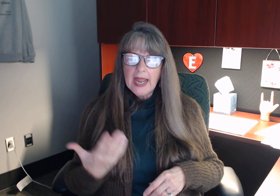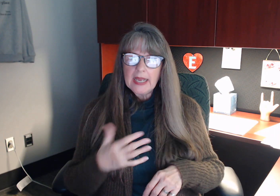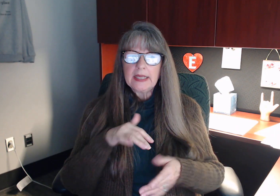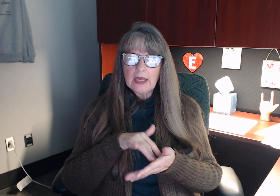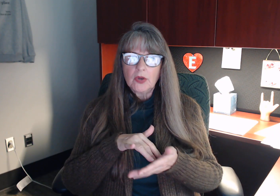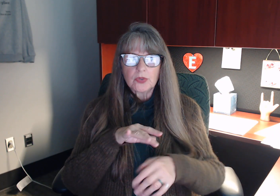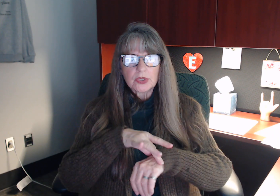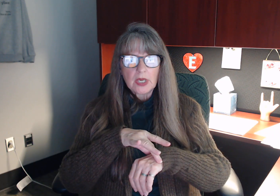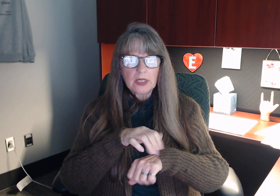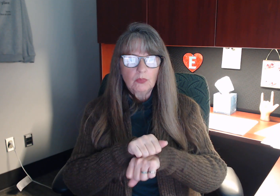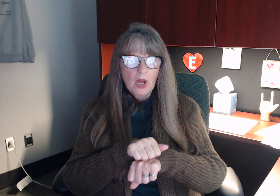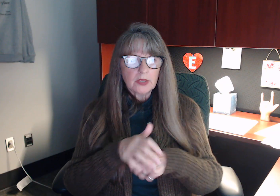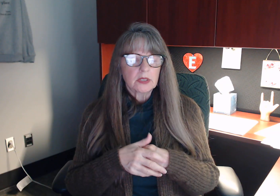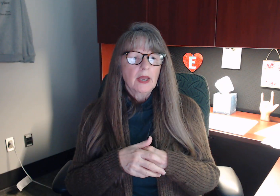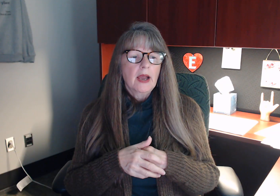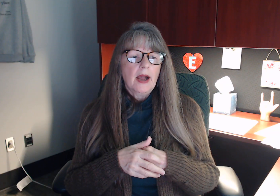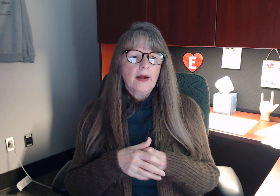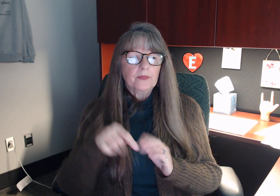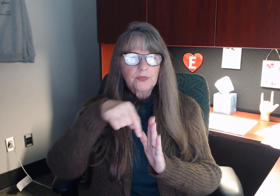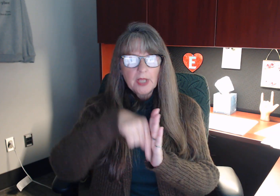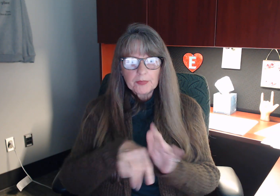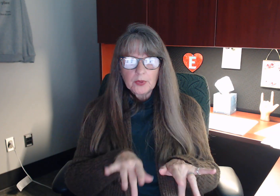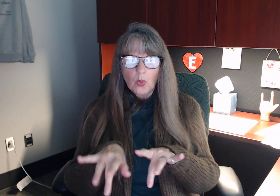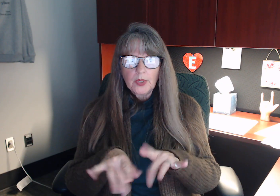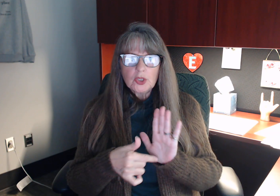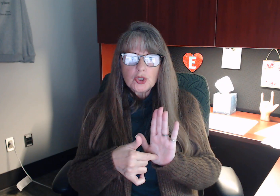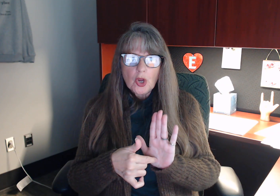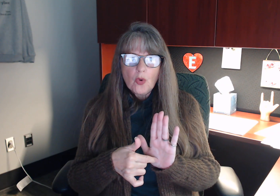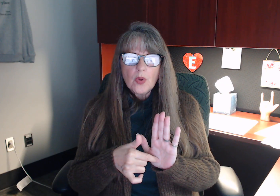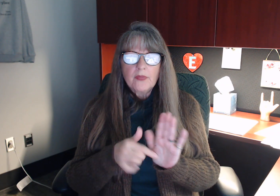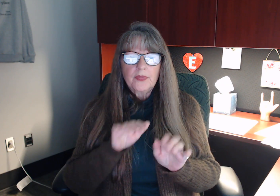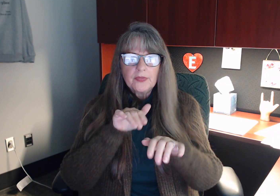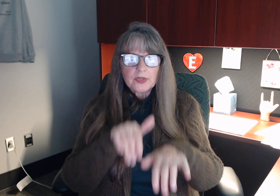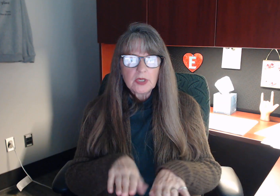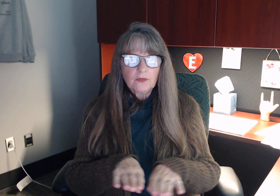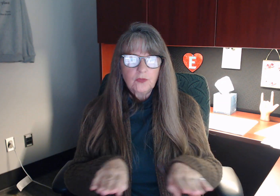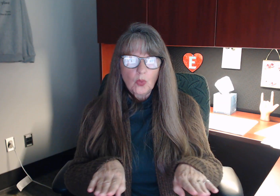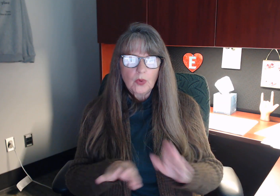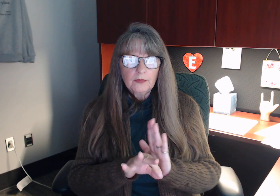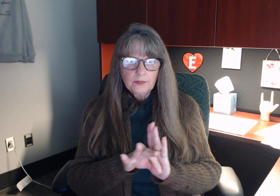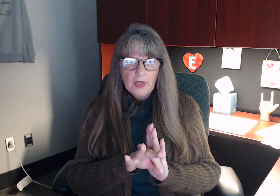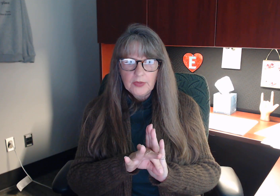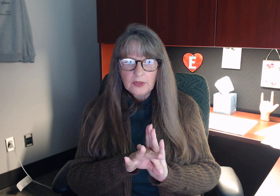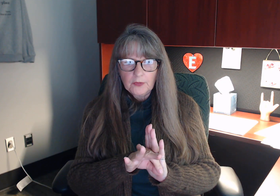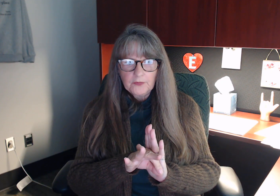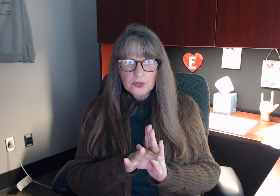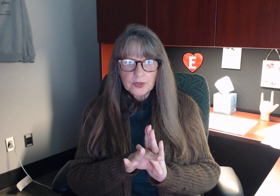and he also studied rocks. Depth recordings show that the sea floor, the different features of